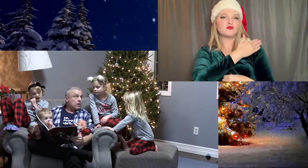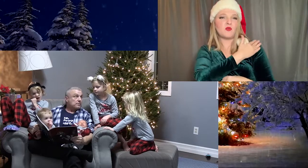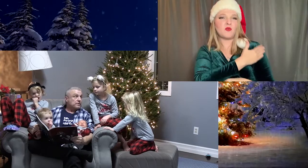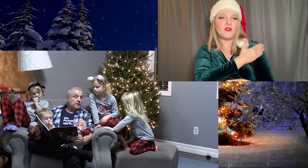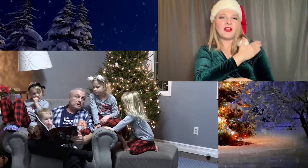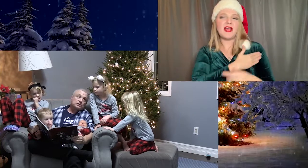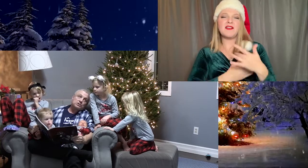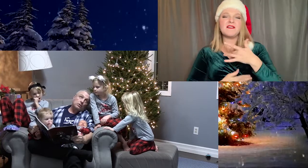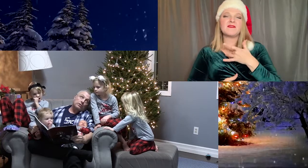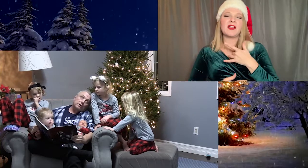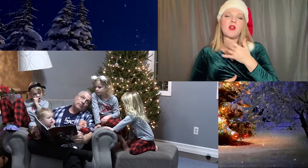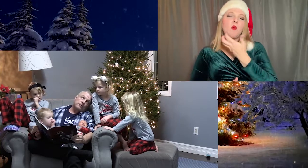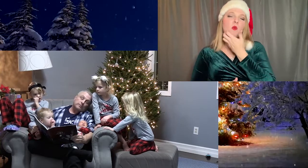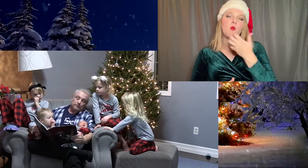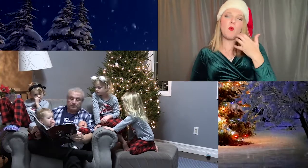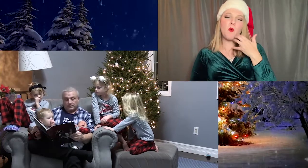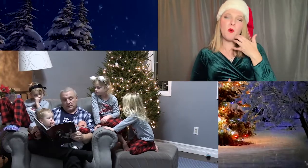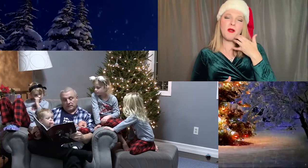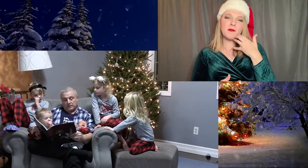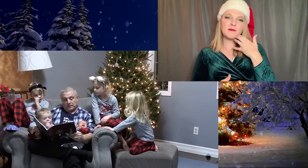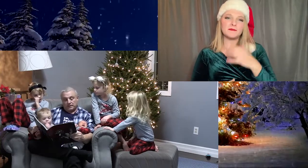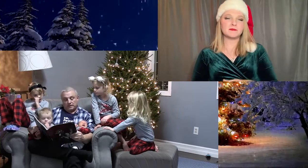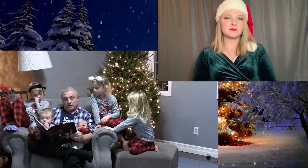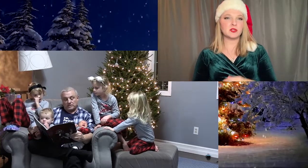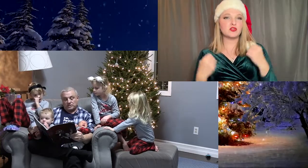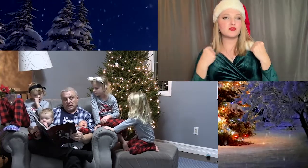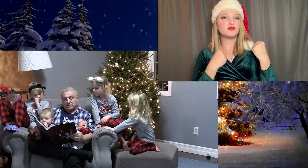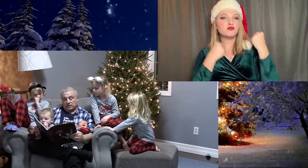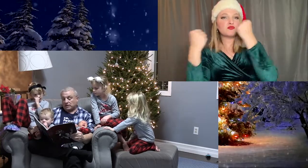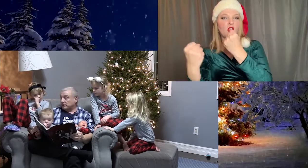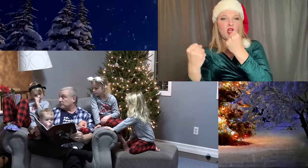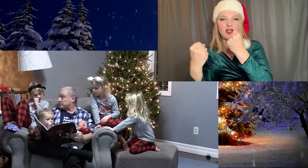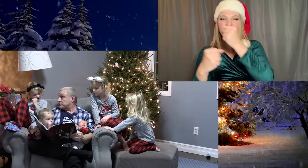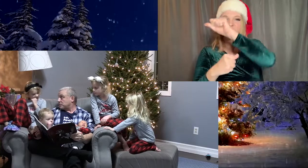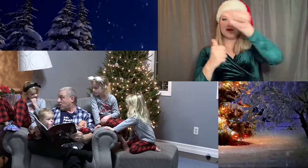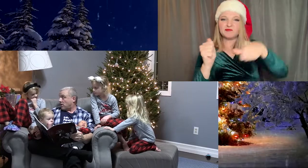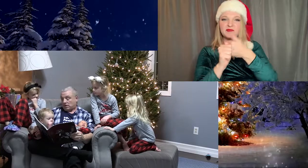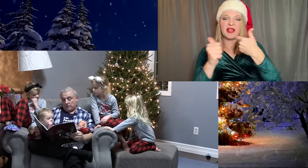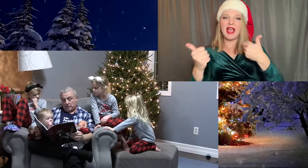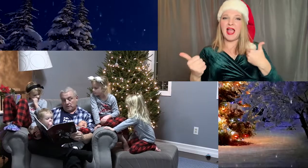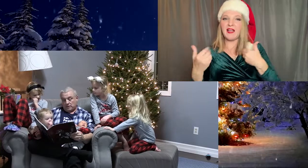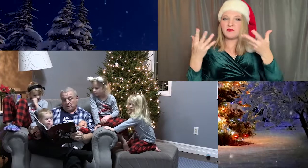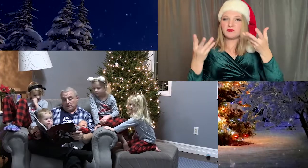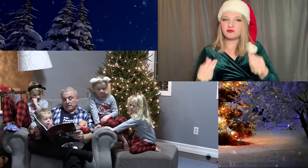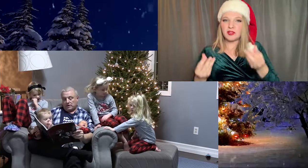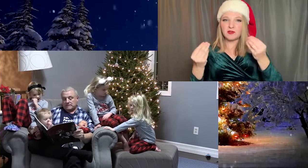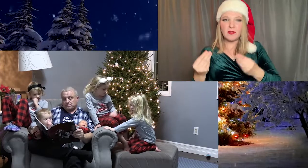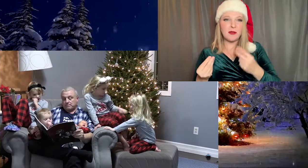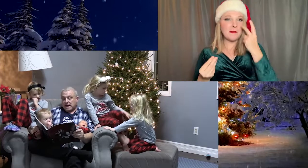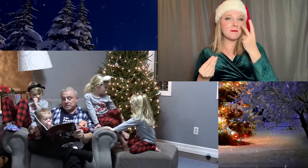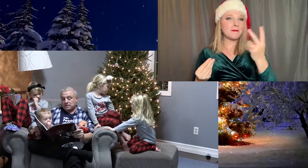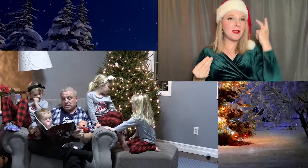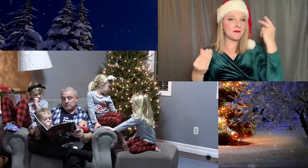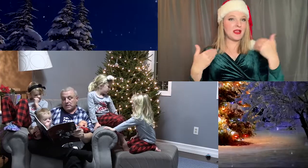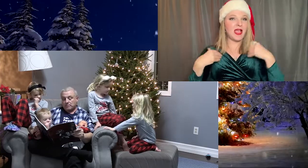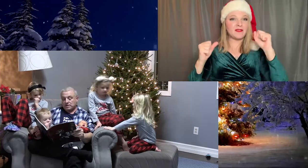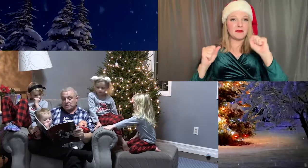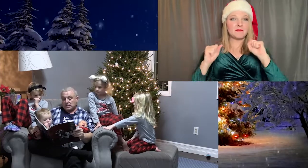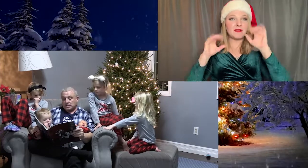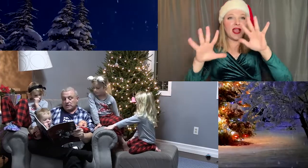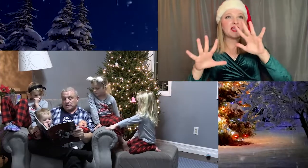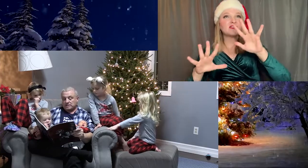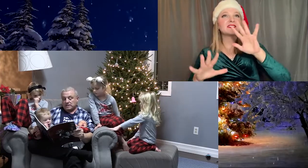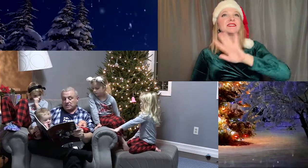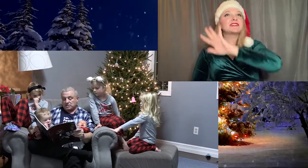is warmth in a shoulder. There is gentle in the strong. There is magic in the